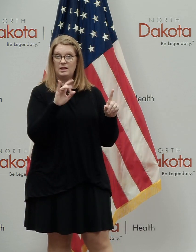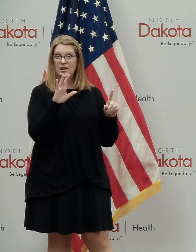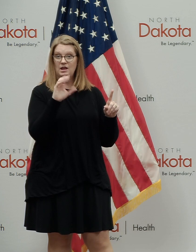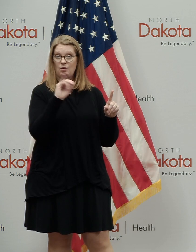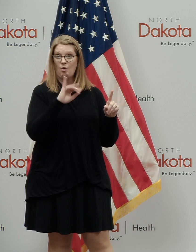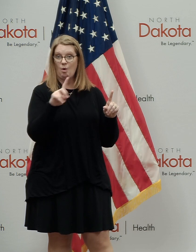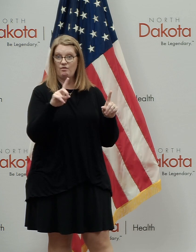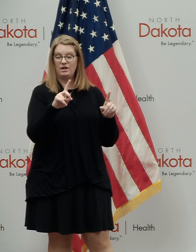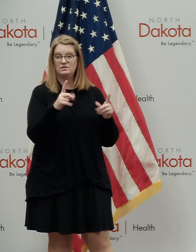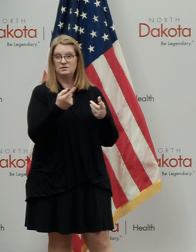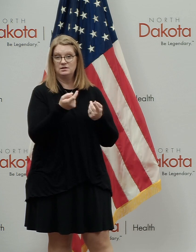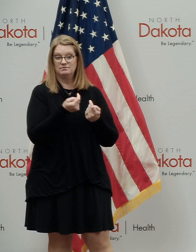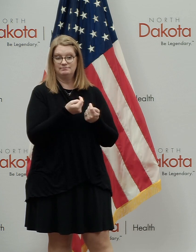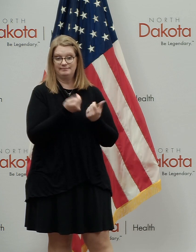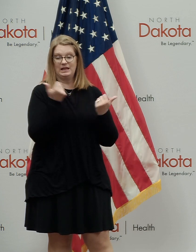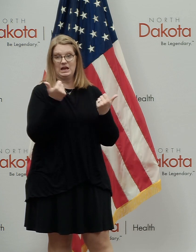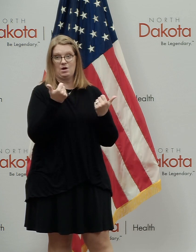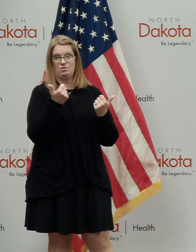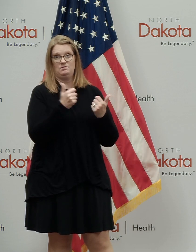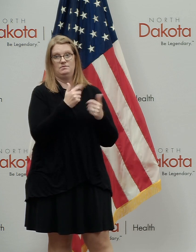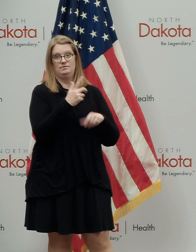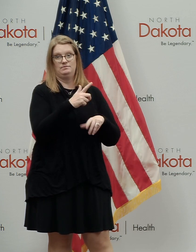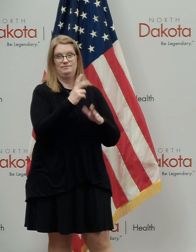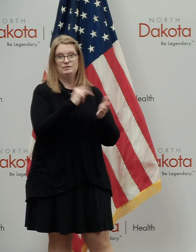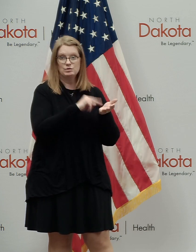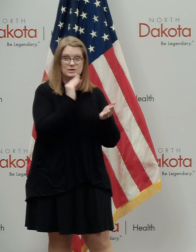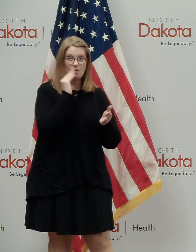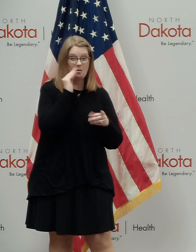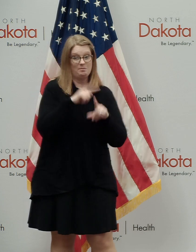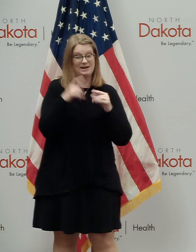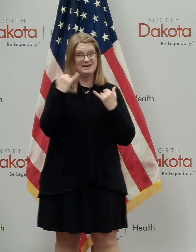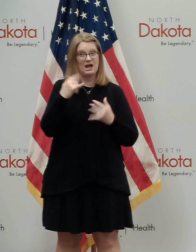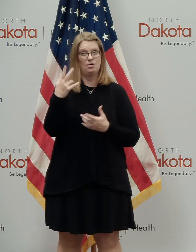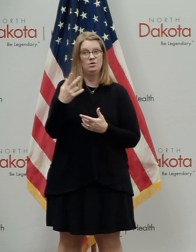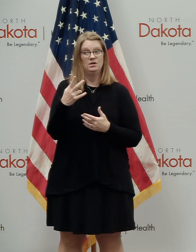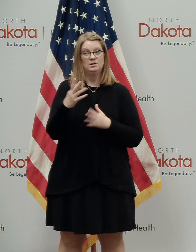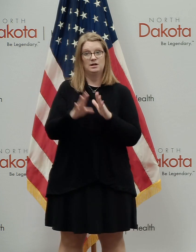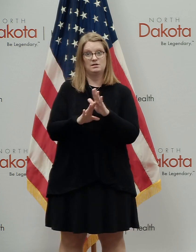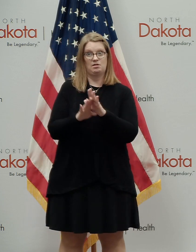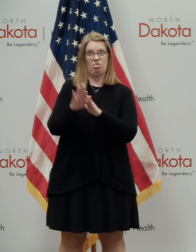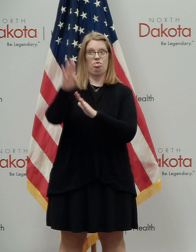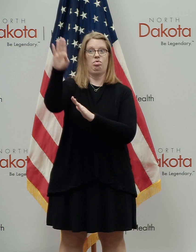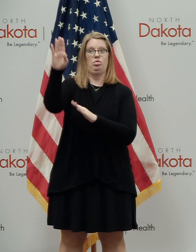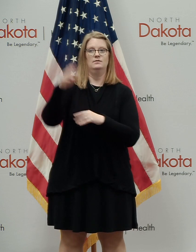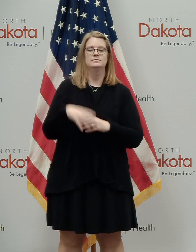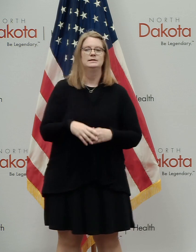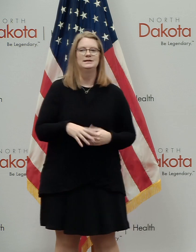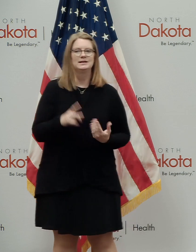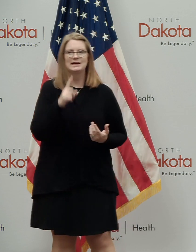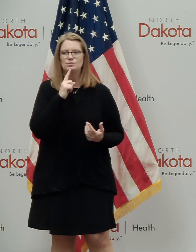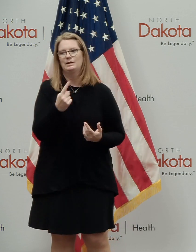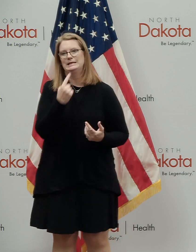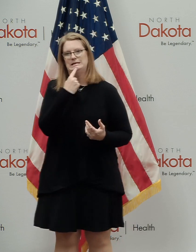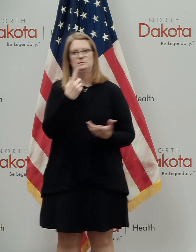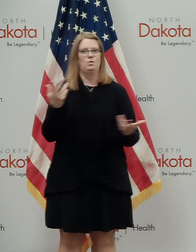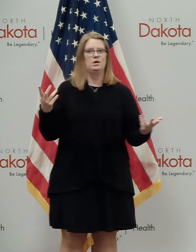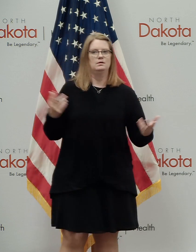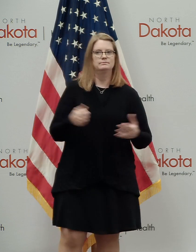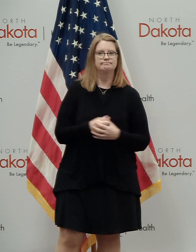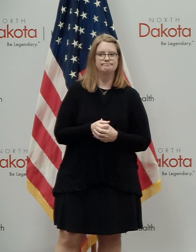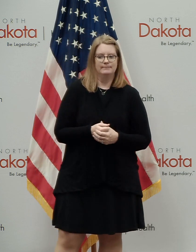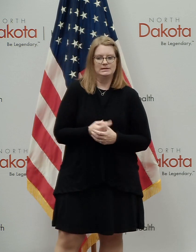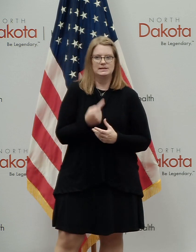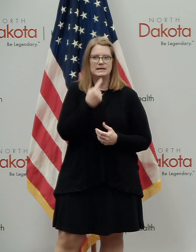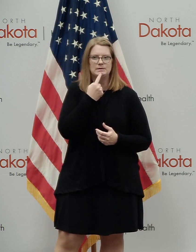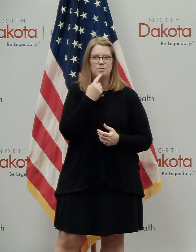at some of the highest rates we've ever been, which is, it's really disappointing. It's disappointing, and